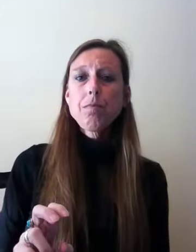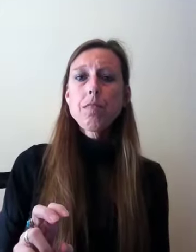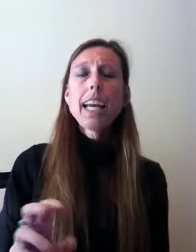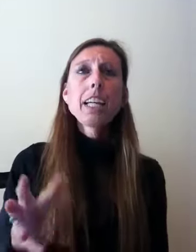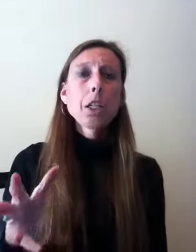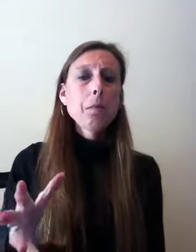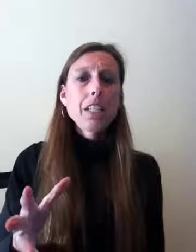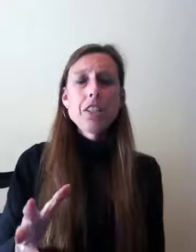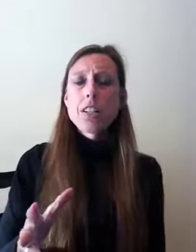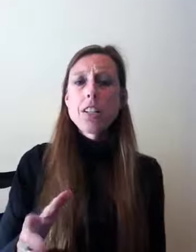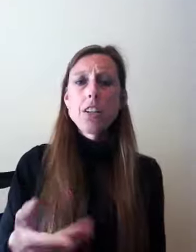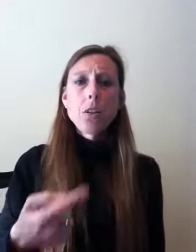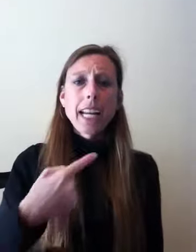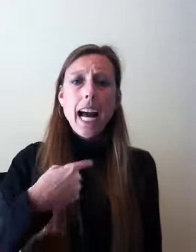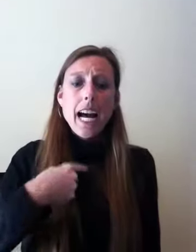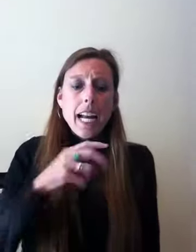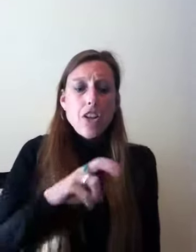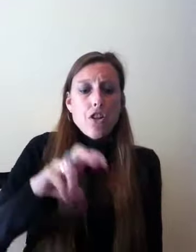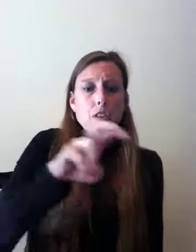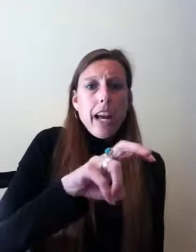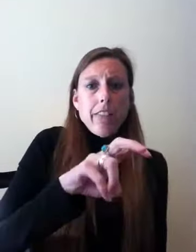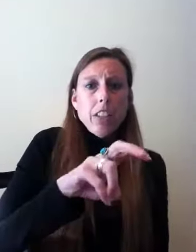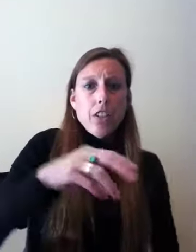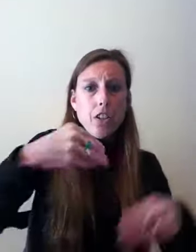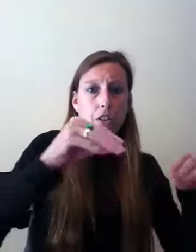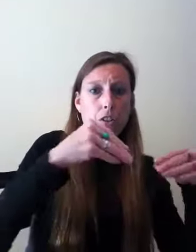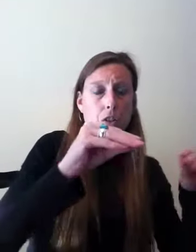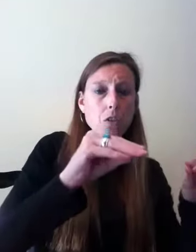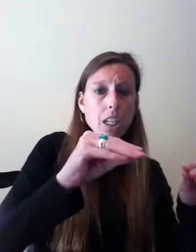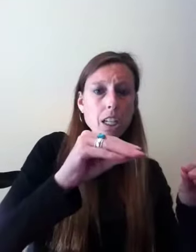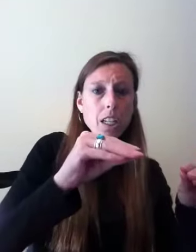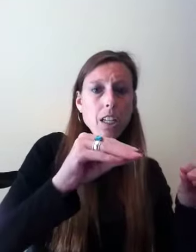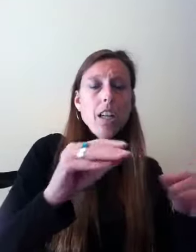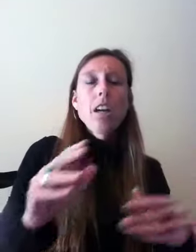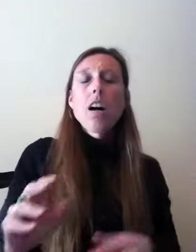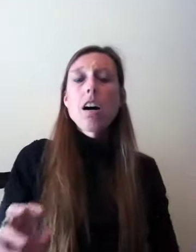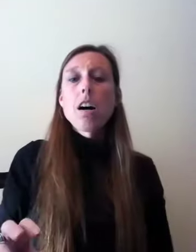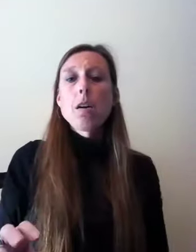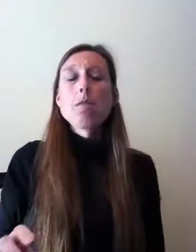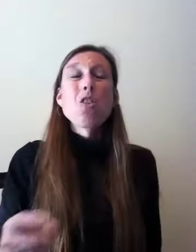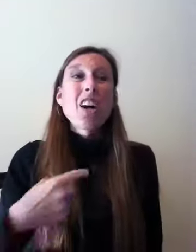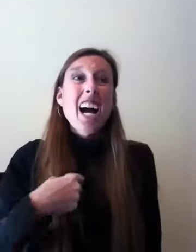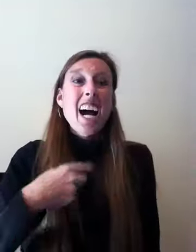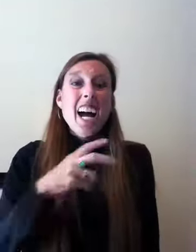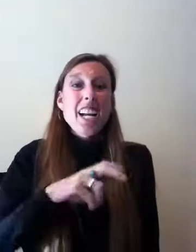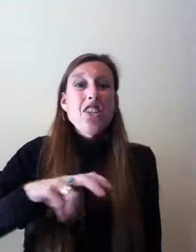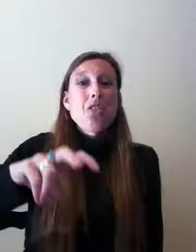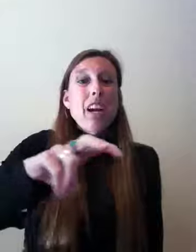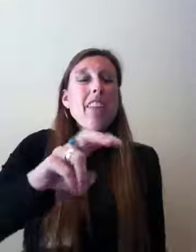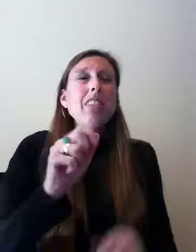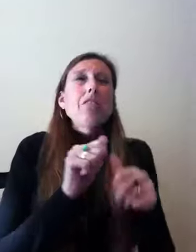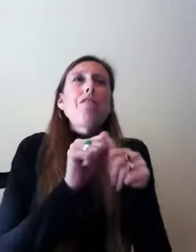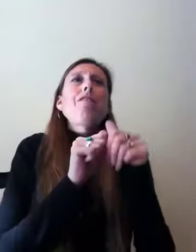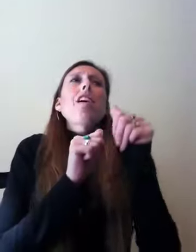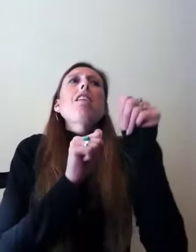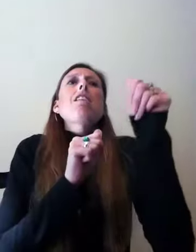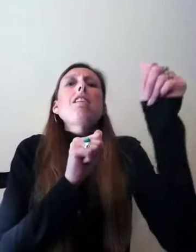And it could be just, like I travel to the store, or I traveled